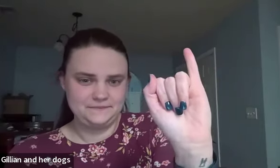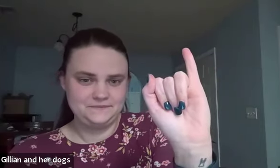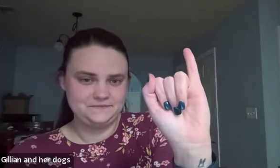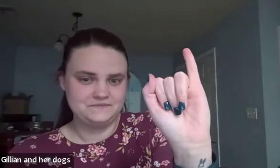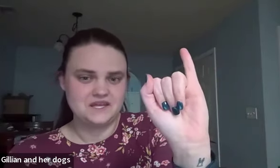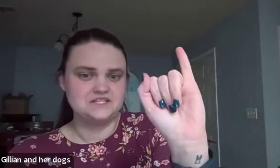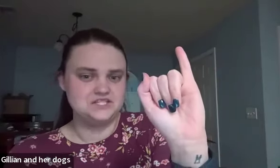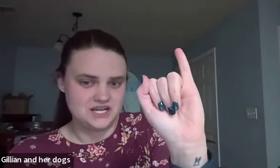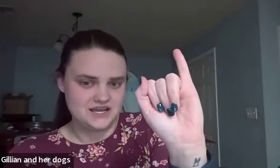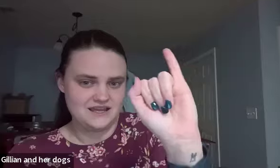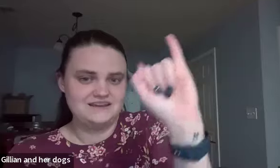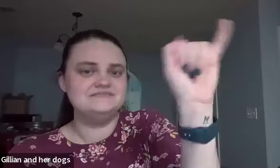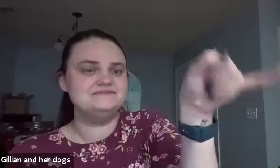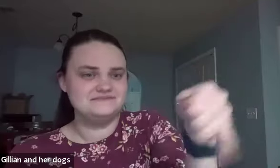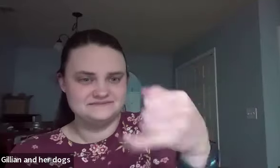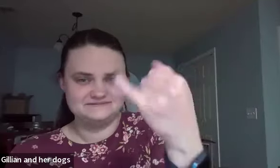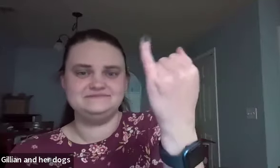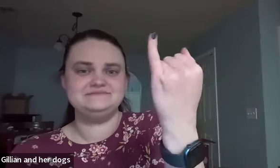mm-hmm, J,